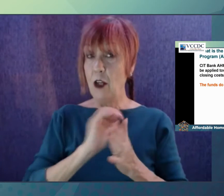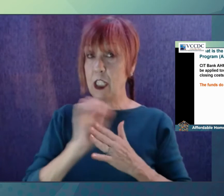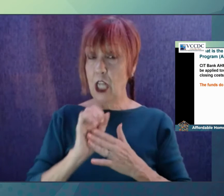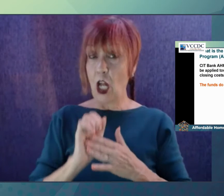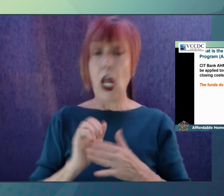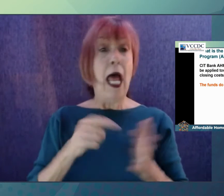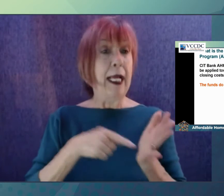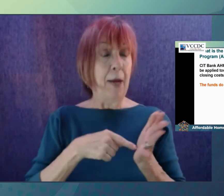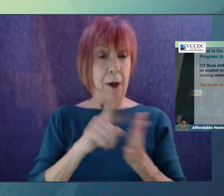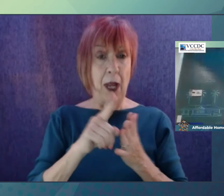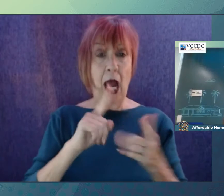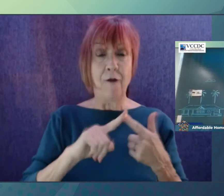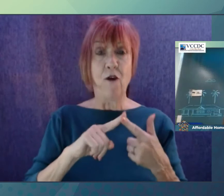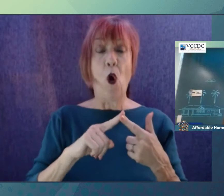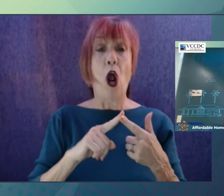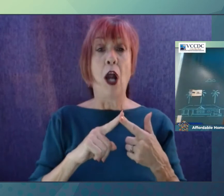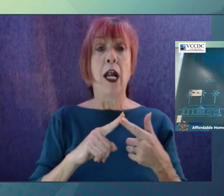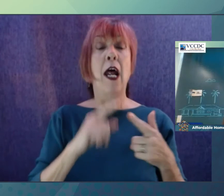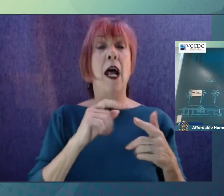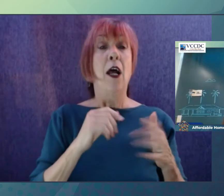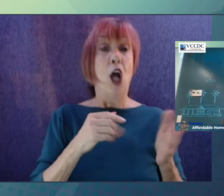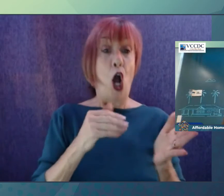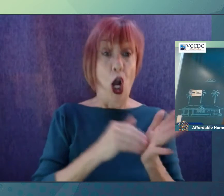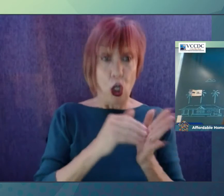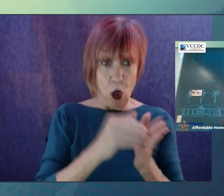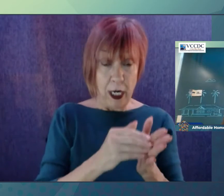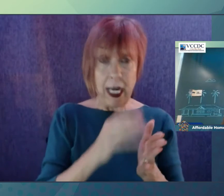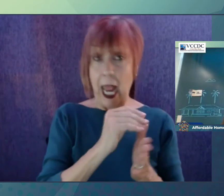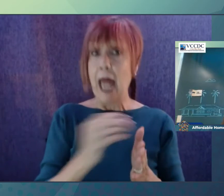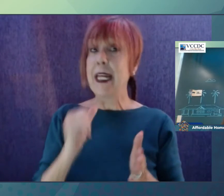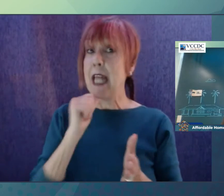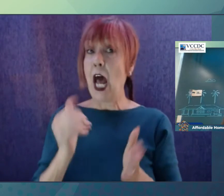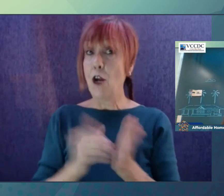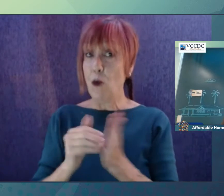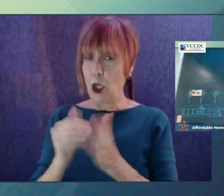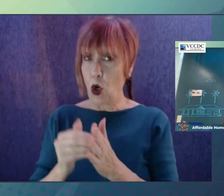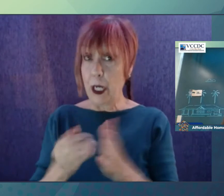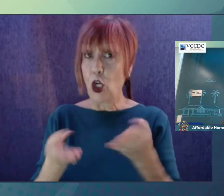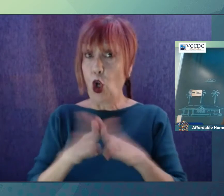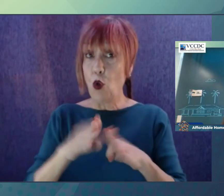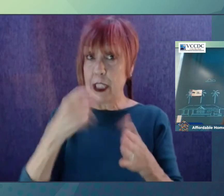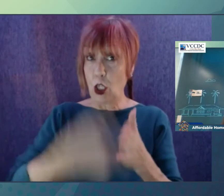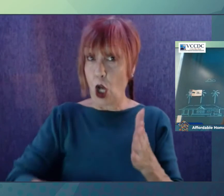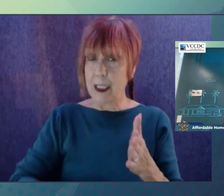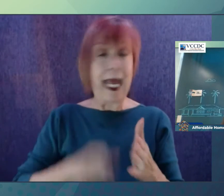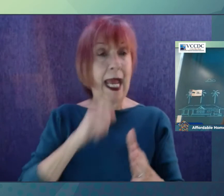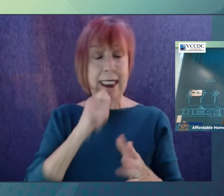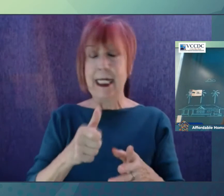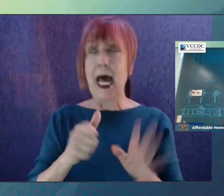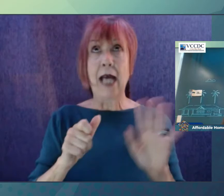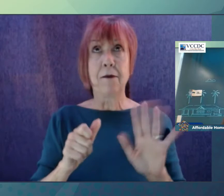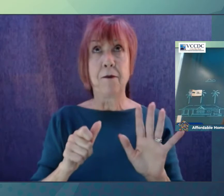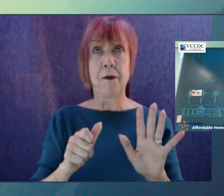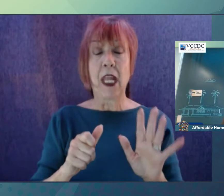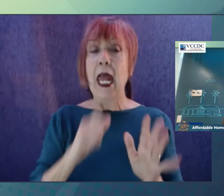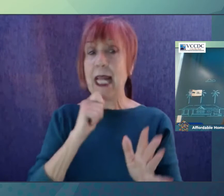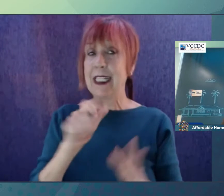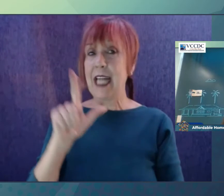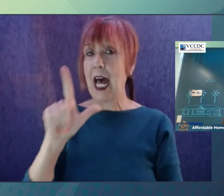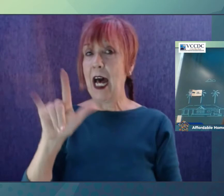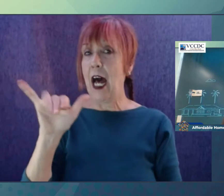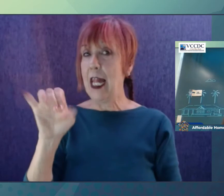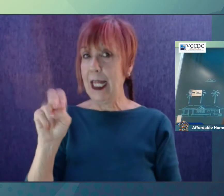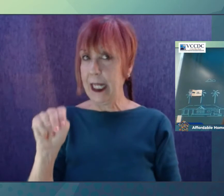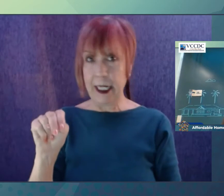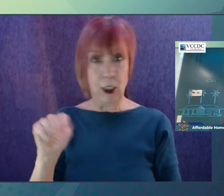buyer's recurring and non-recurring closing costs. This is not a loan. This is not a lien. It does